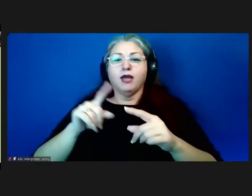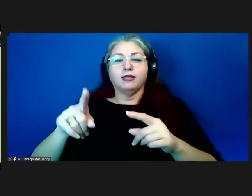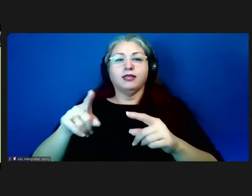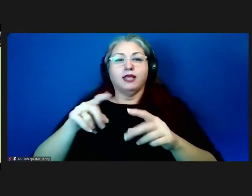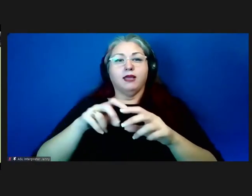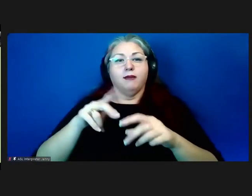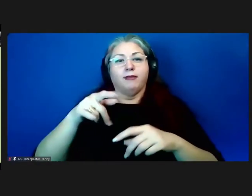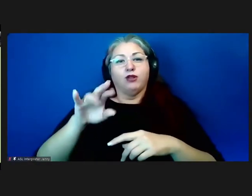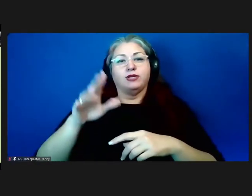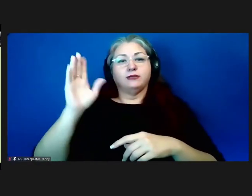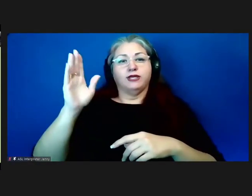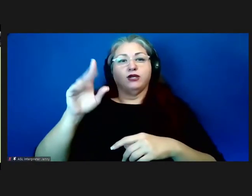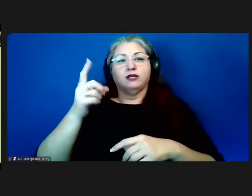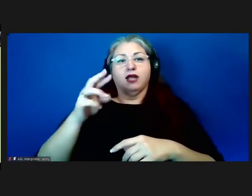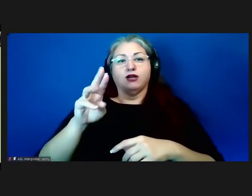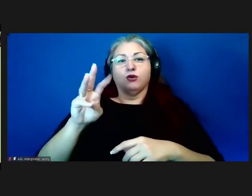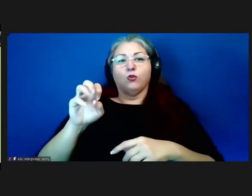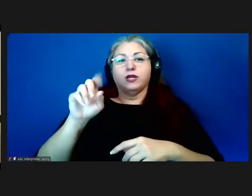Dr. Wesley Leonard.